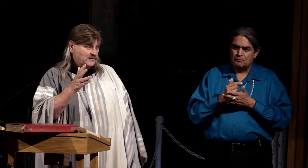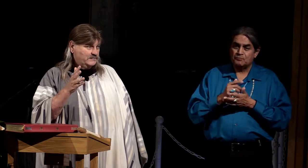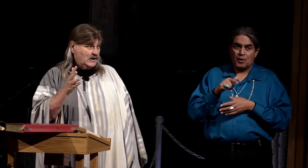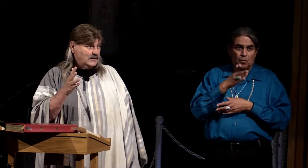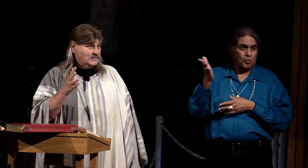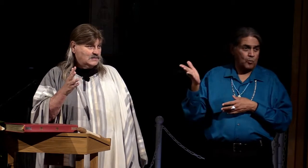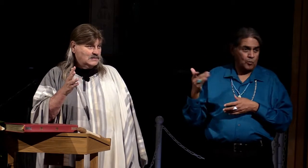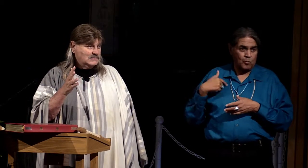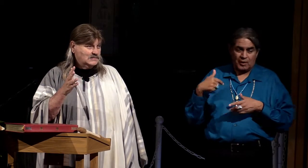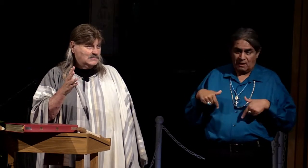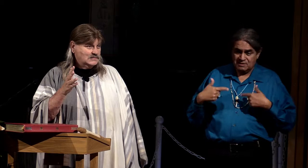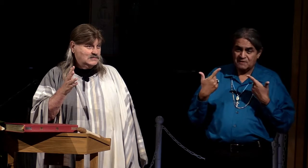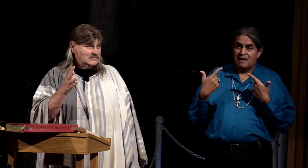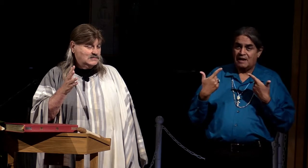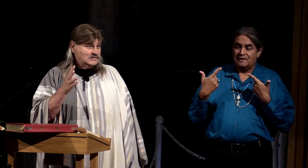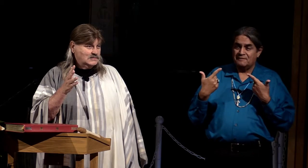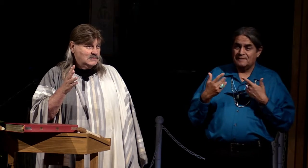we all survived.